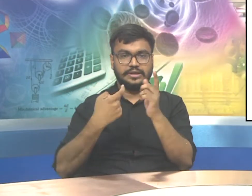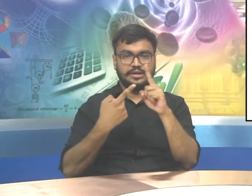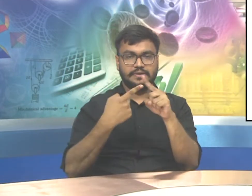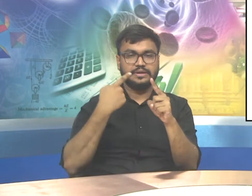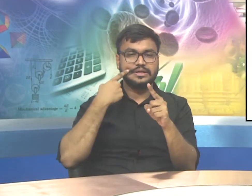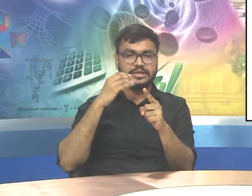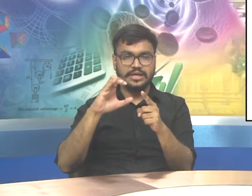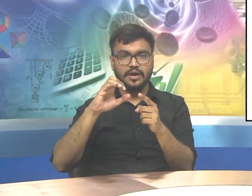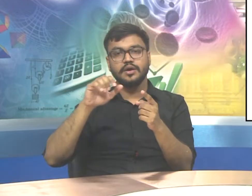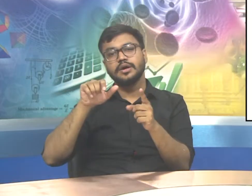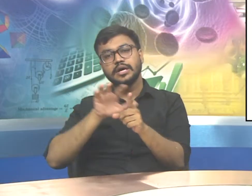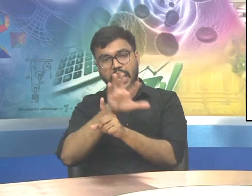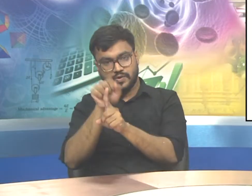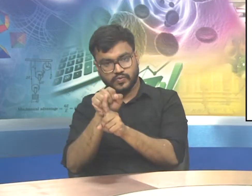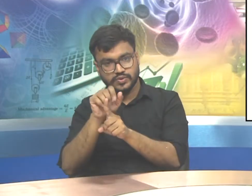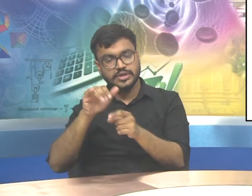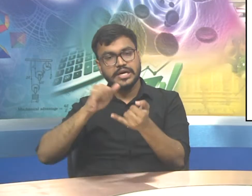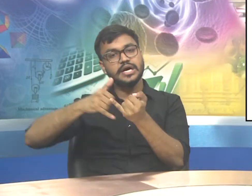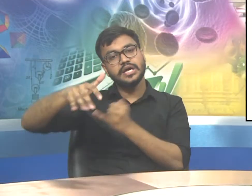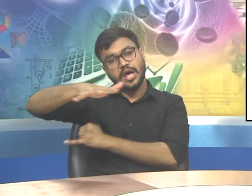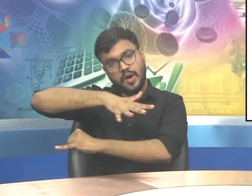for their agriculture.